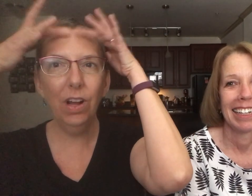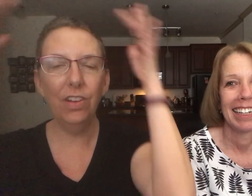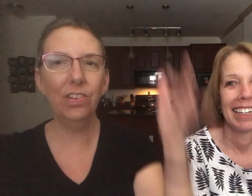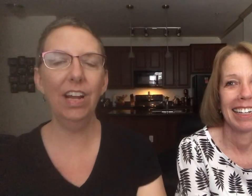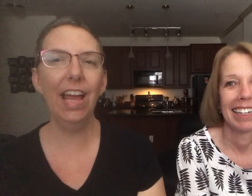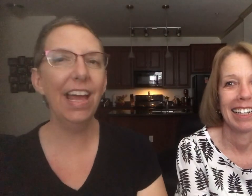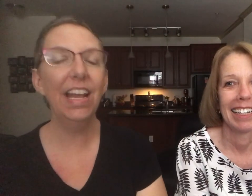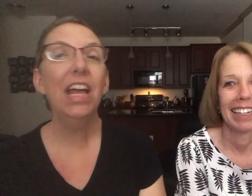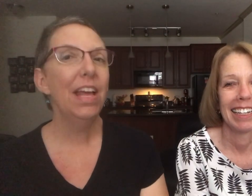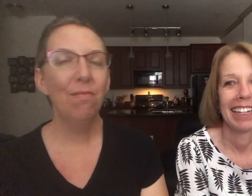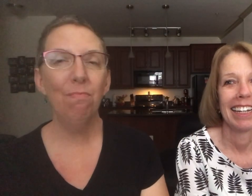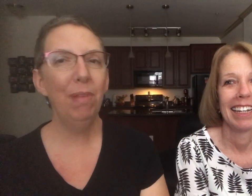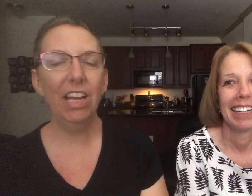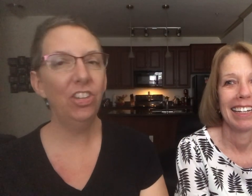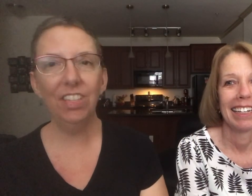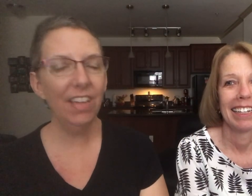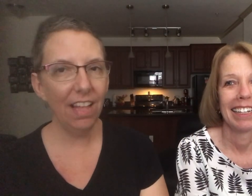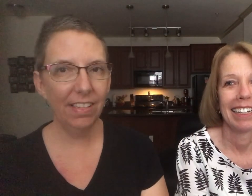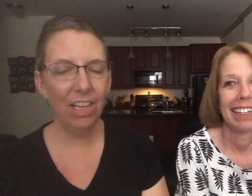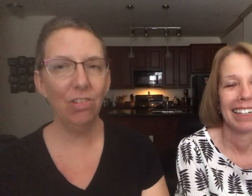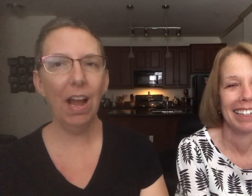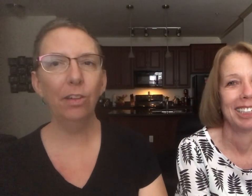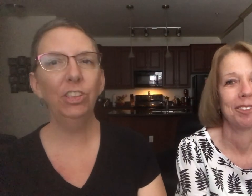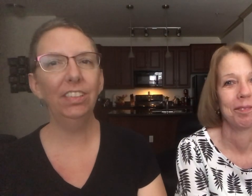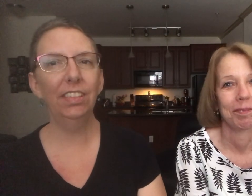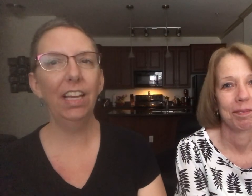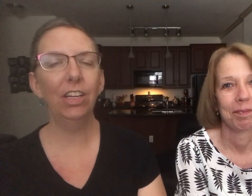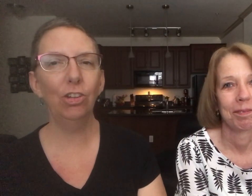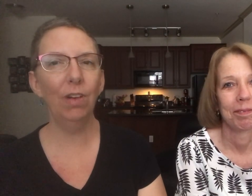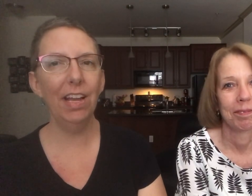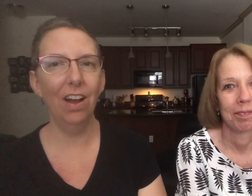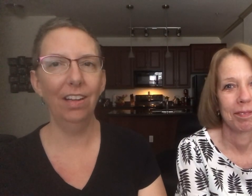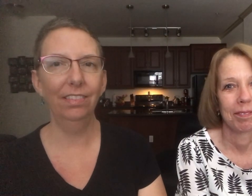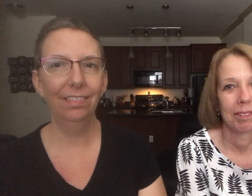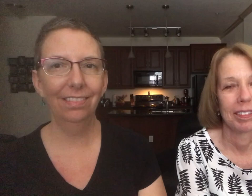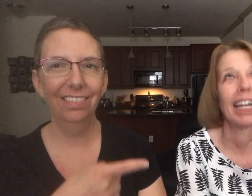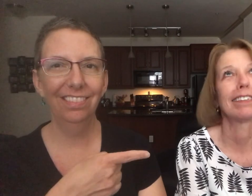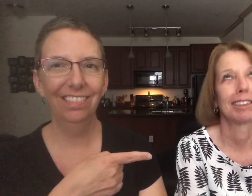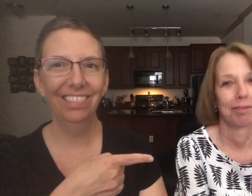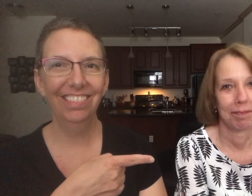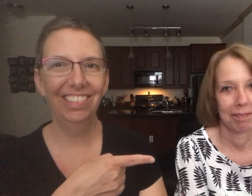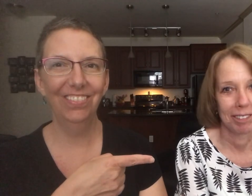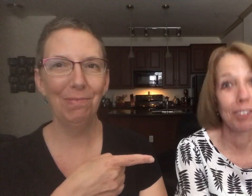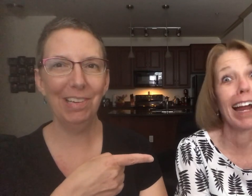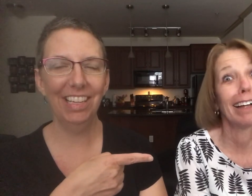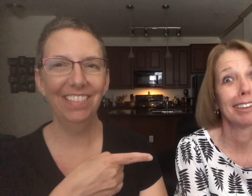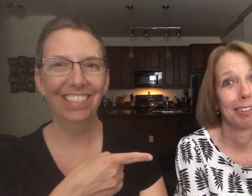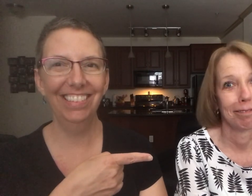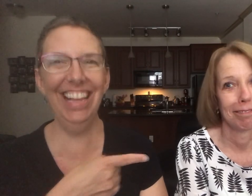on your head. But she's not saying crown, she's saying crayon. Yes. One crown. More time.